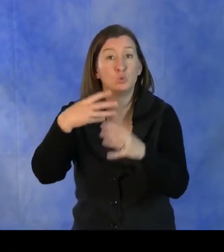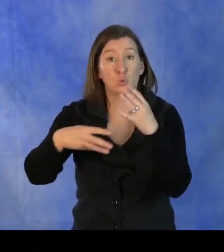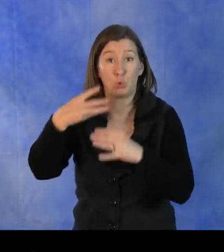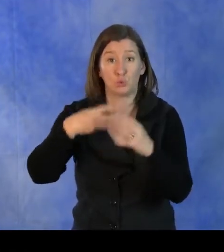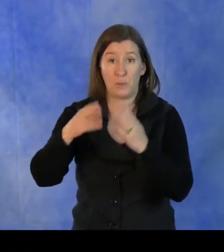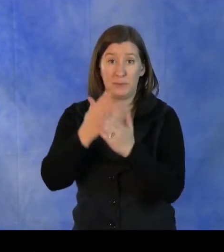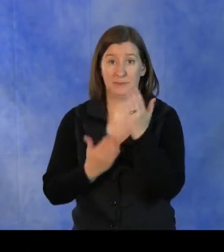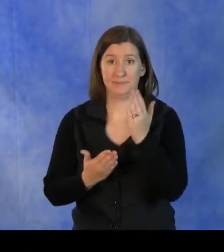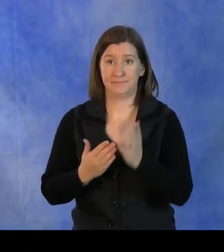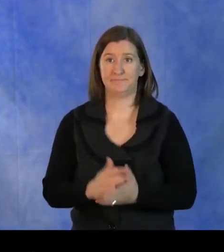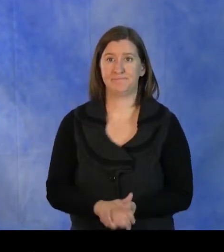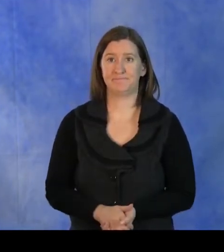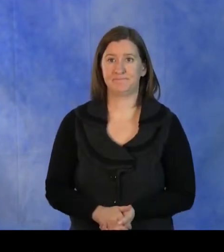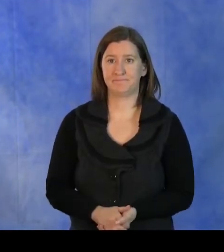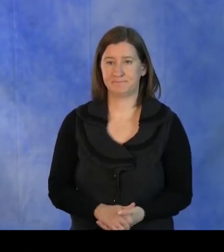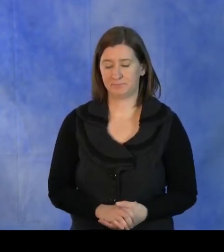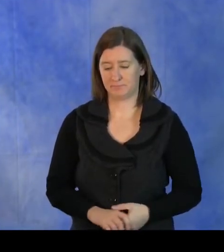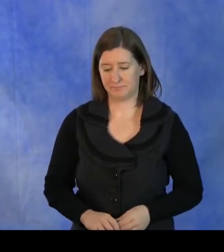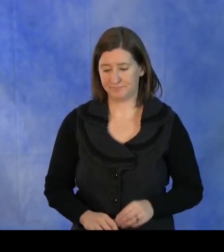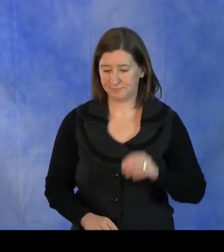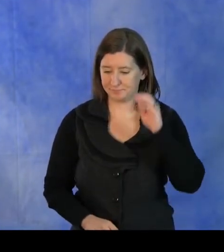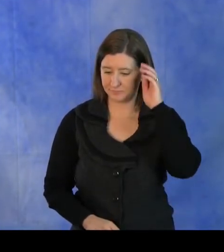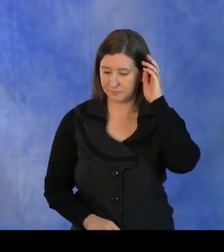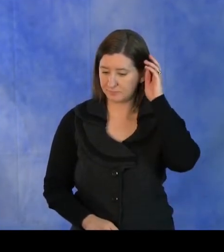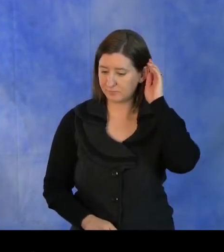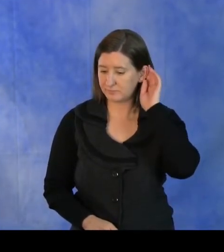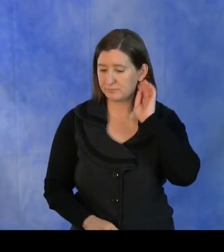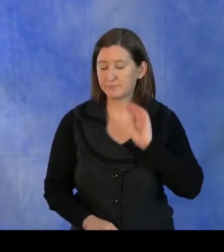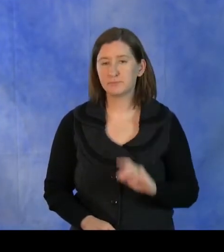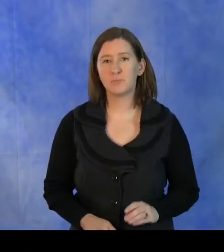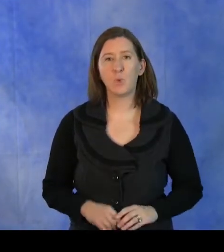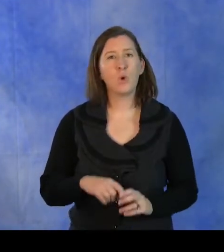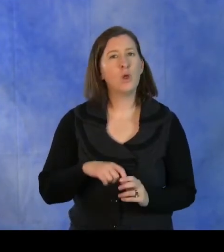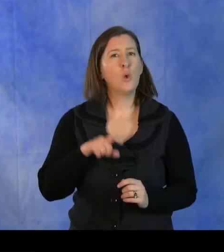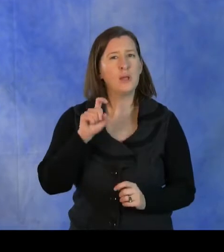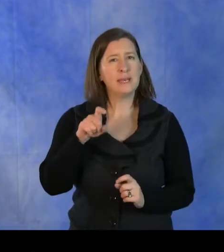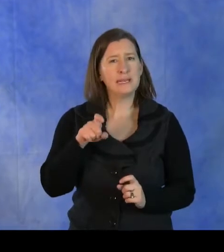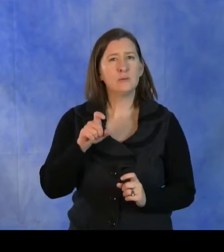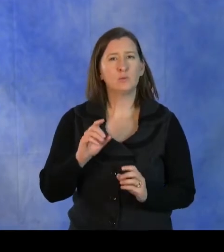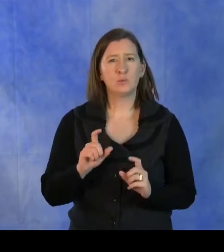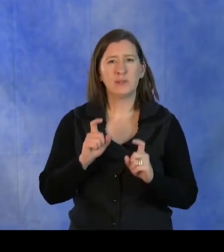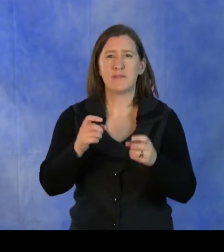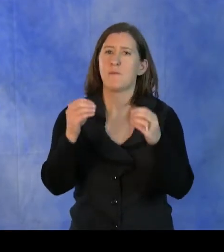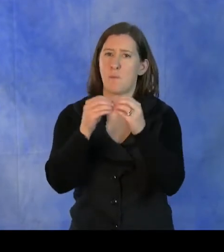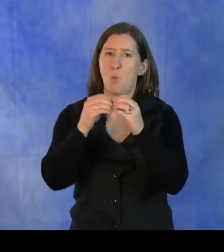can do an EF activity with socialization.